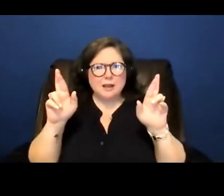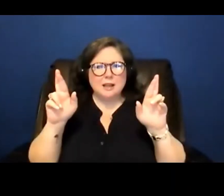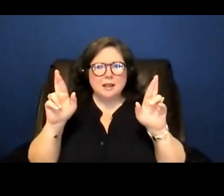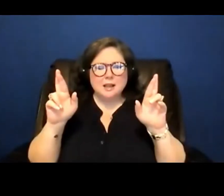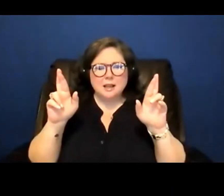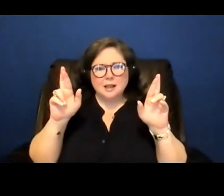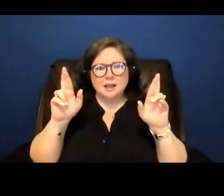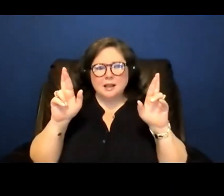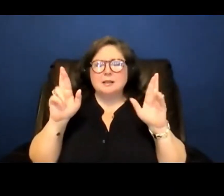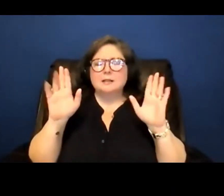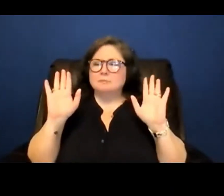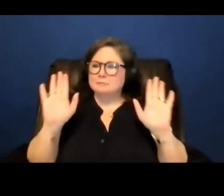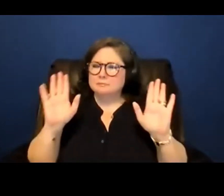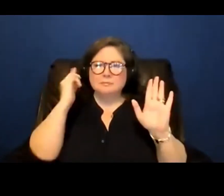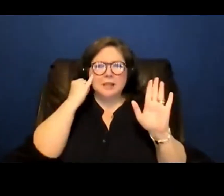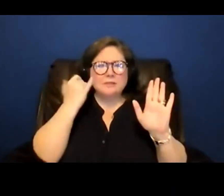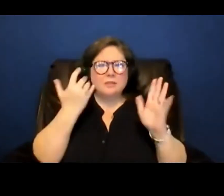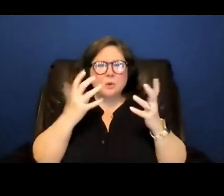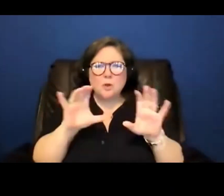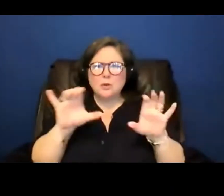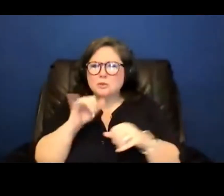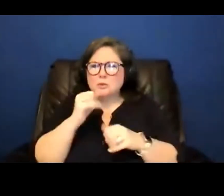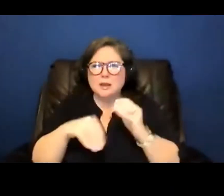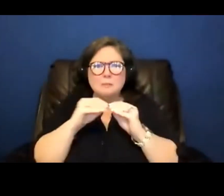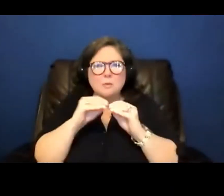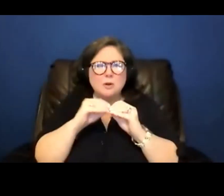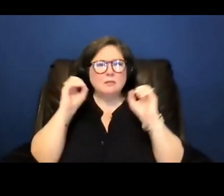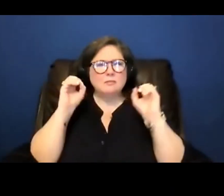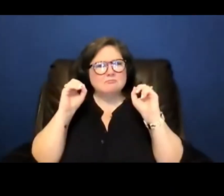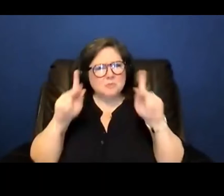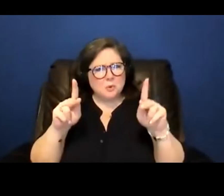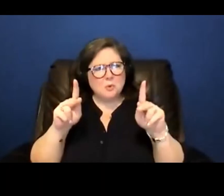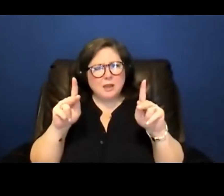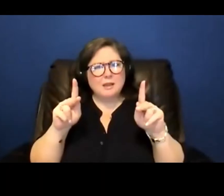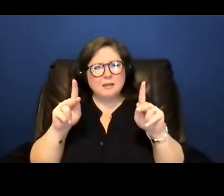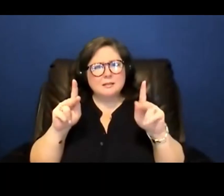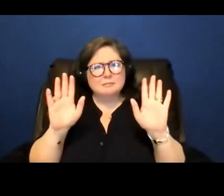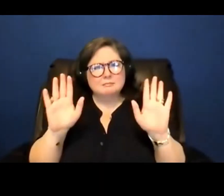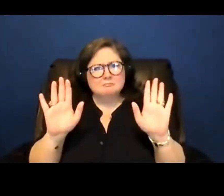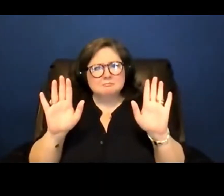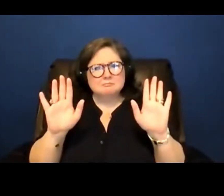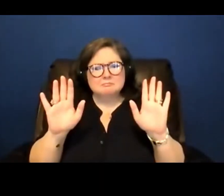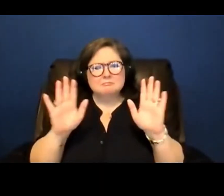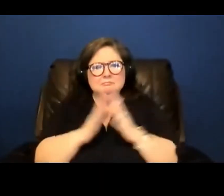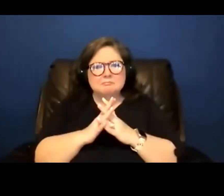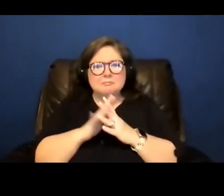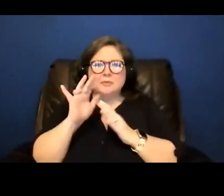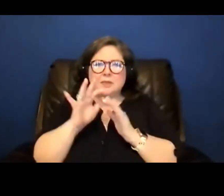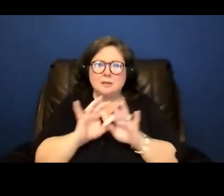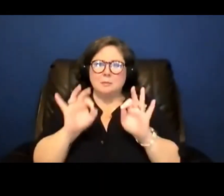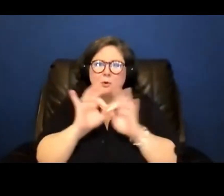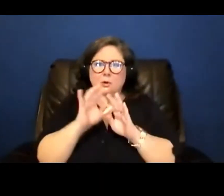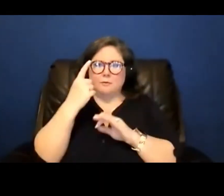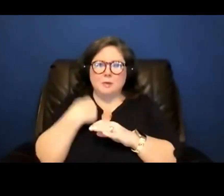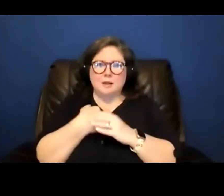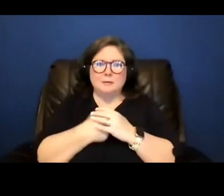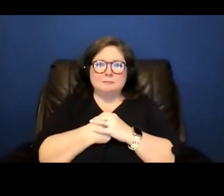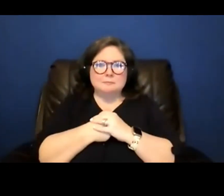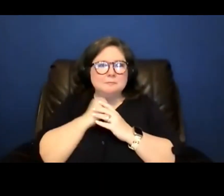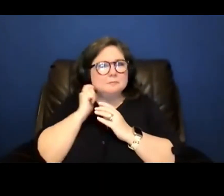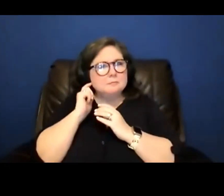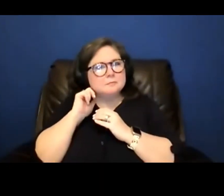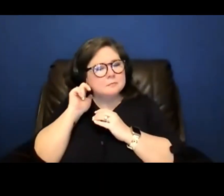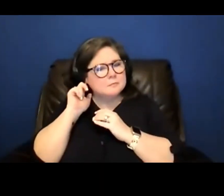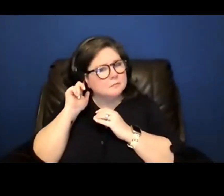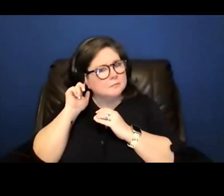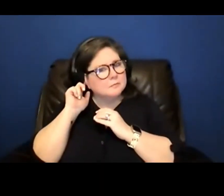know what, if you don't want to do this anymore, it's okay. And so that was the key for me. And then the fact that as